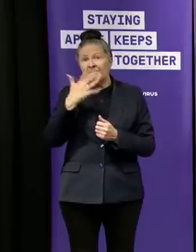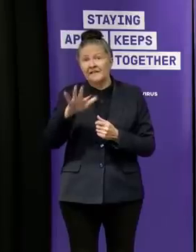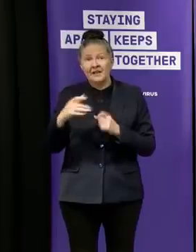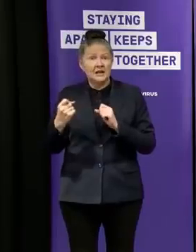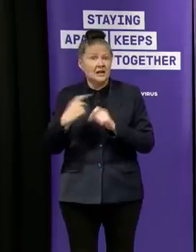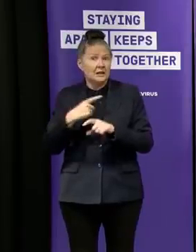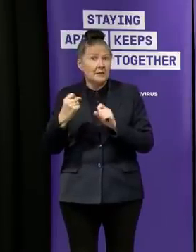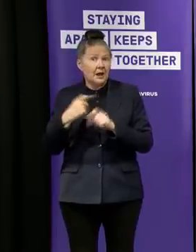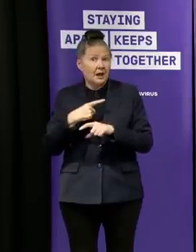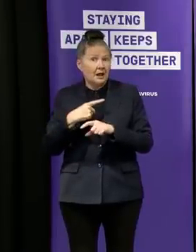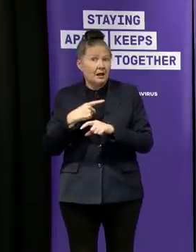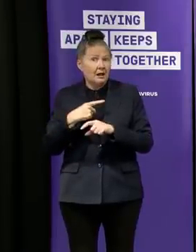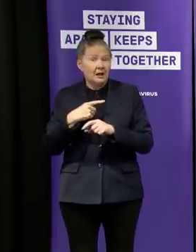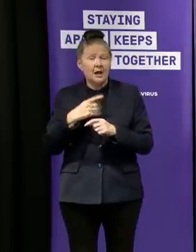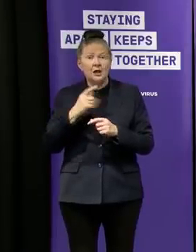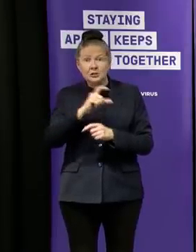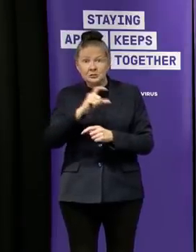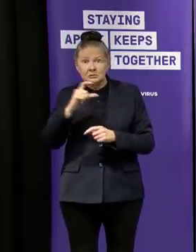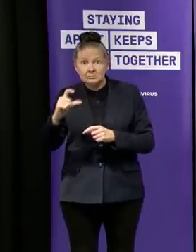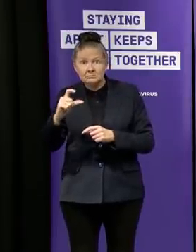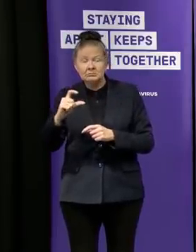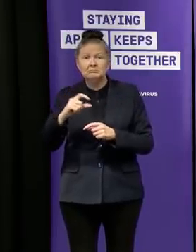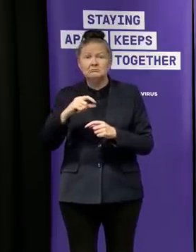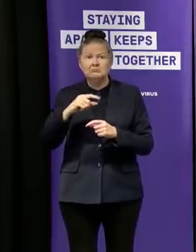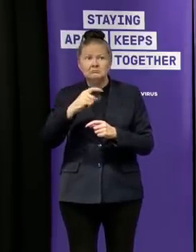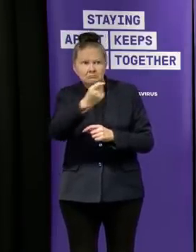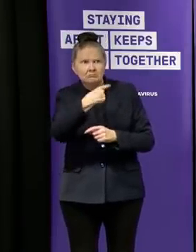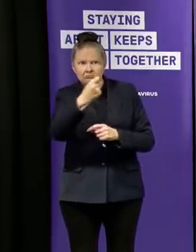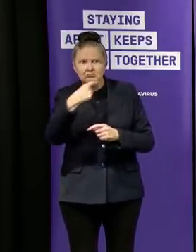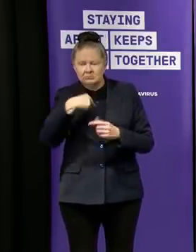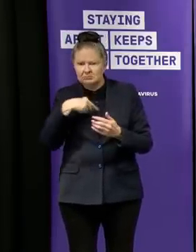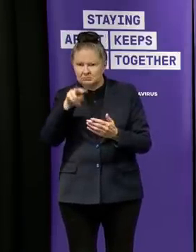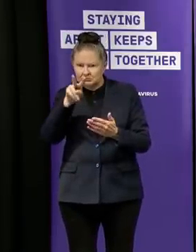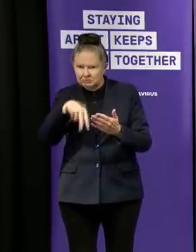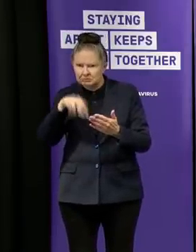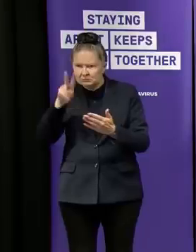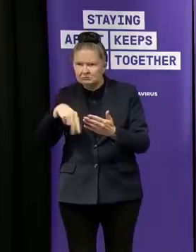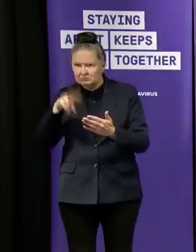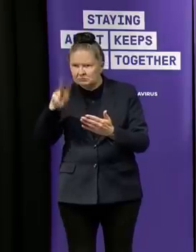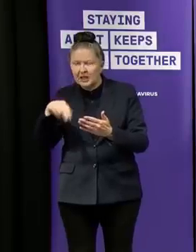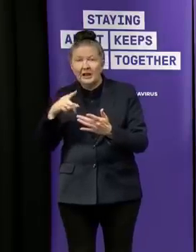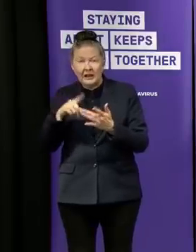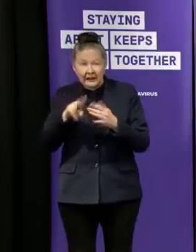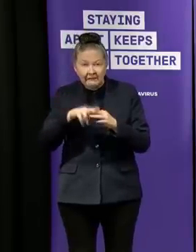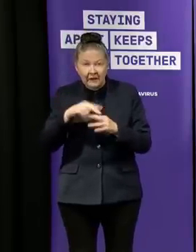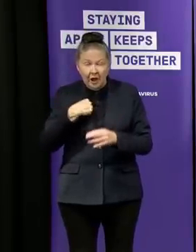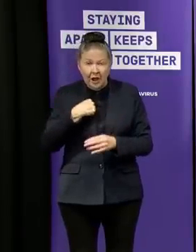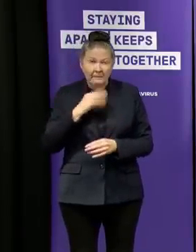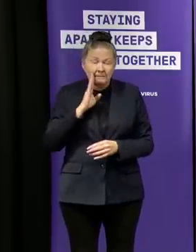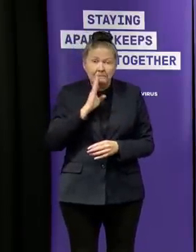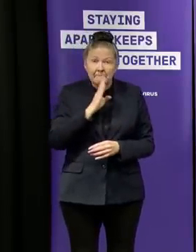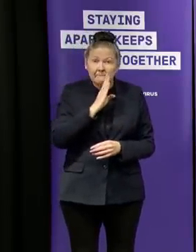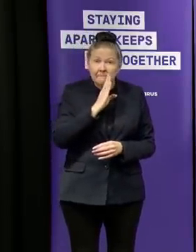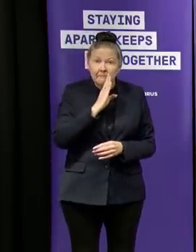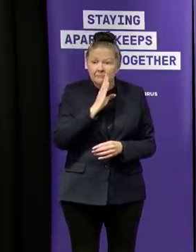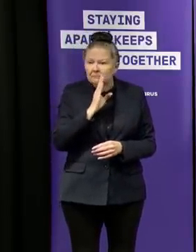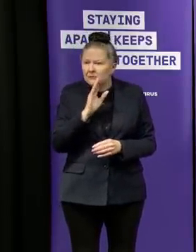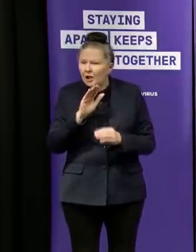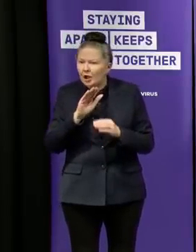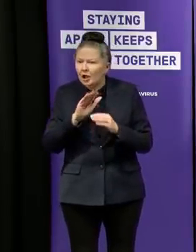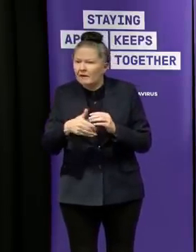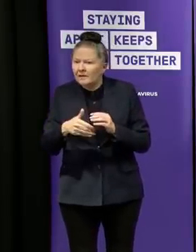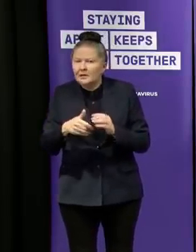in copy for many of them. Many of them run to several pages. If I've missed a reference to